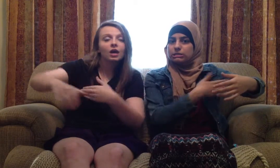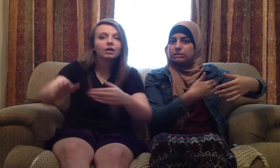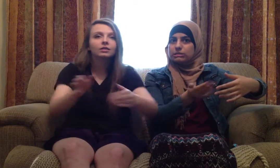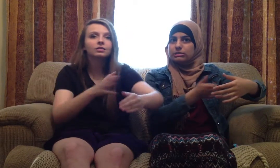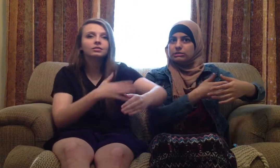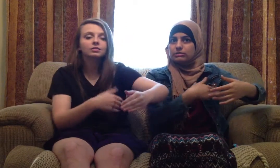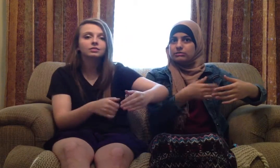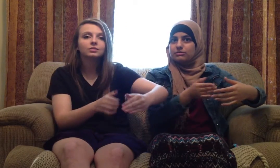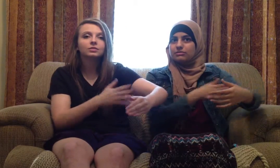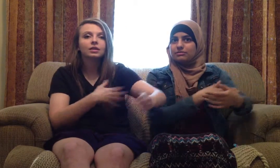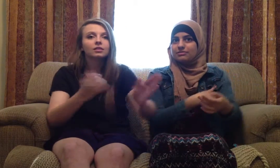Thank you.